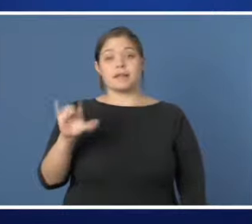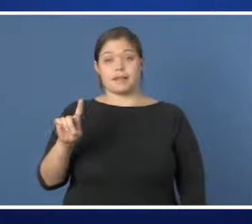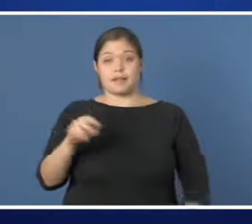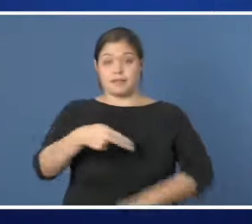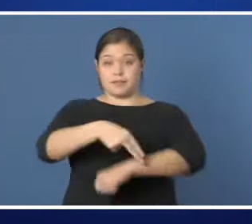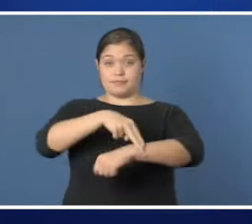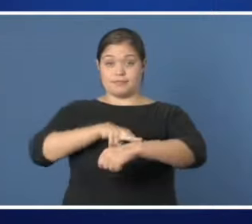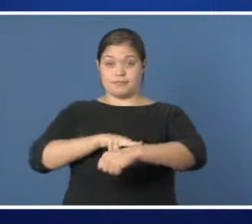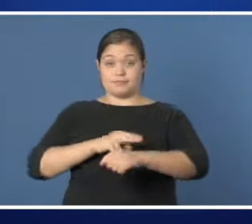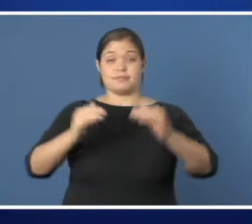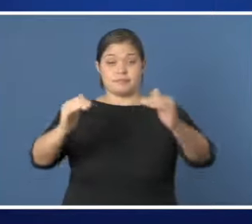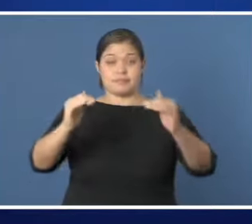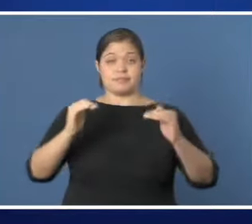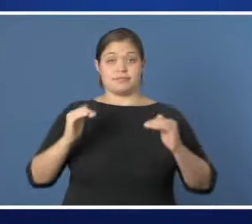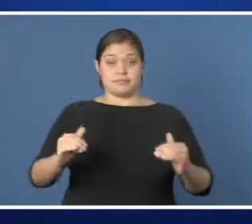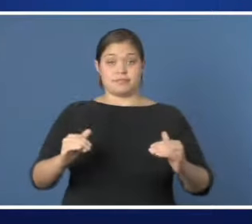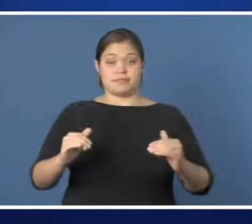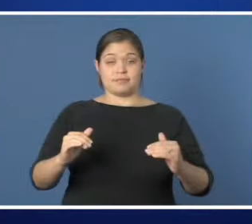Band-Aids,